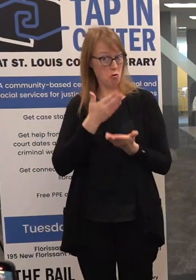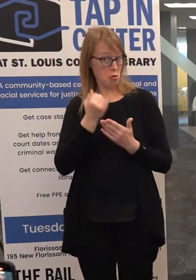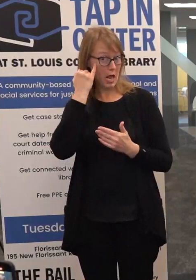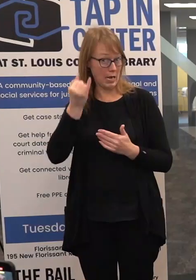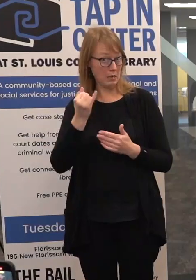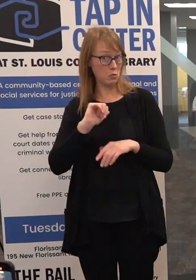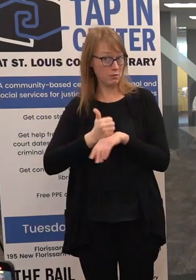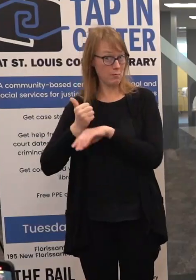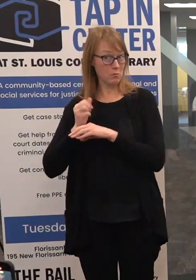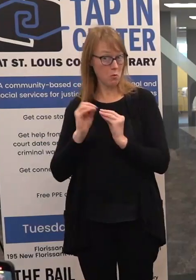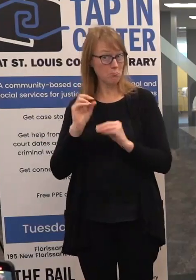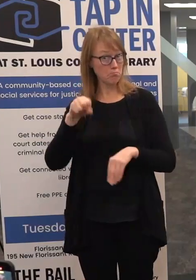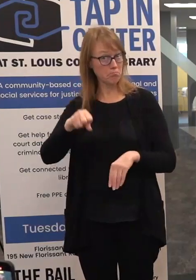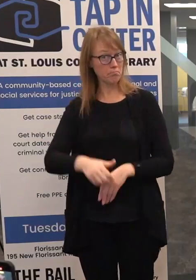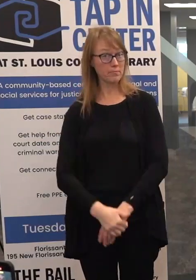Any questions?